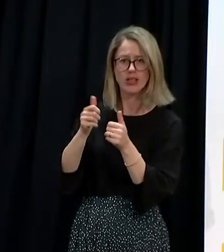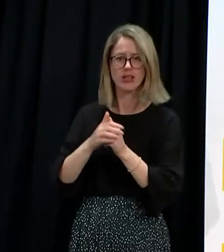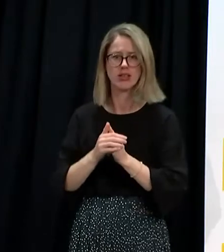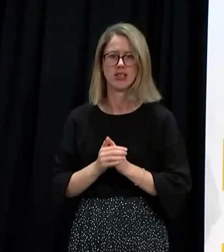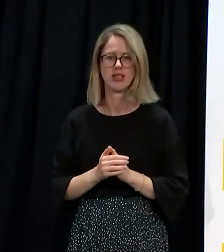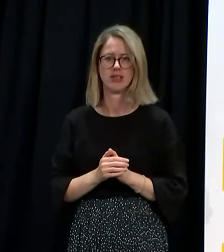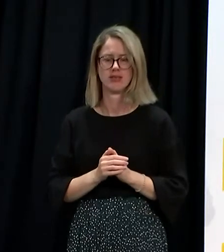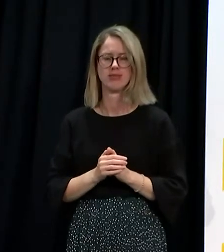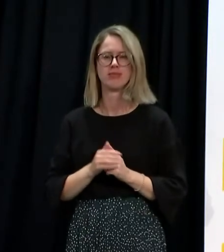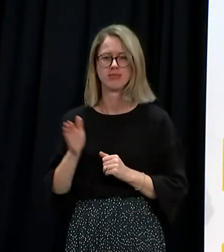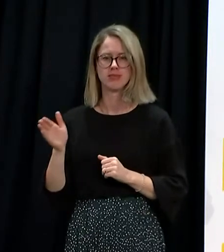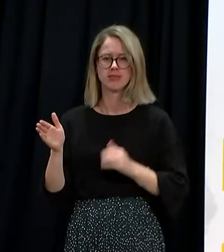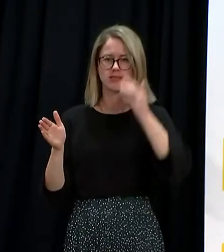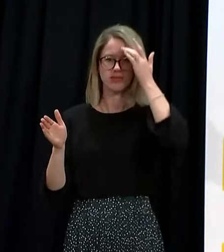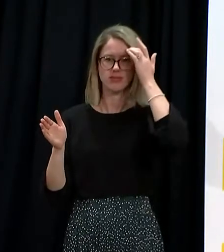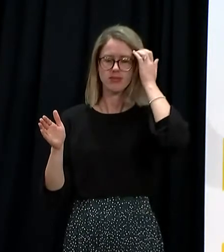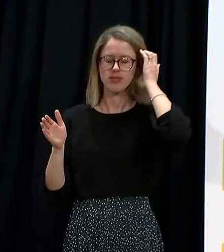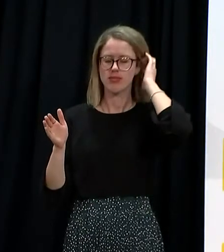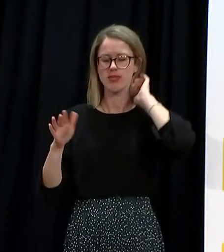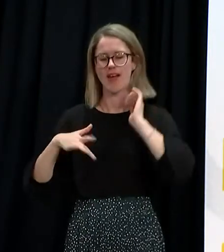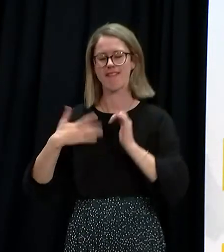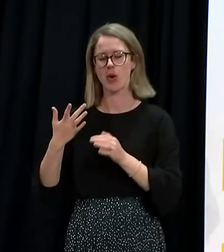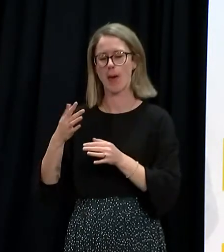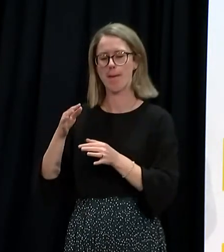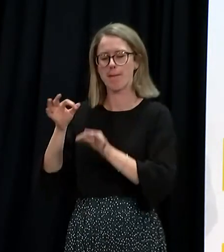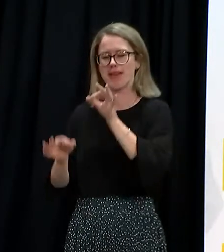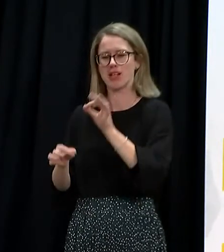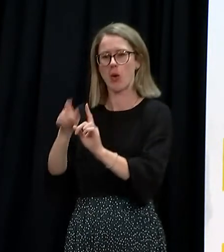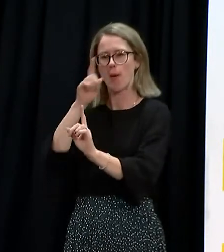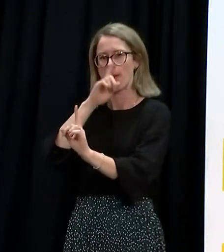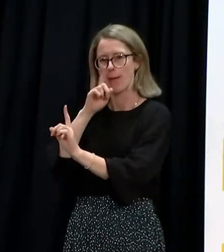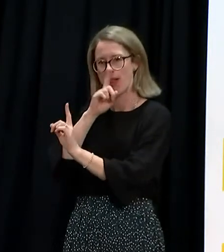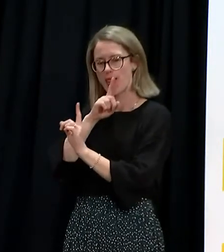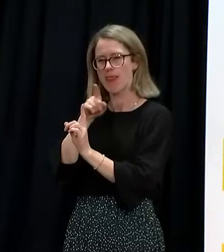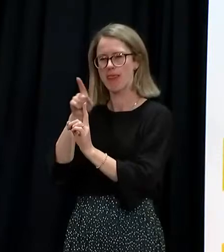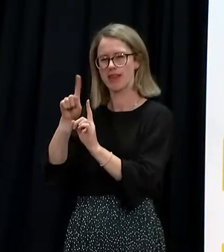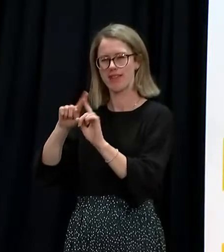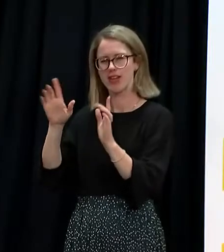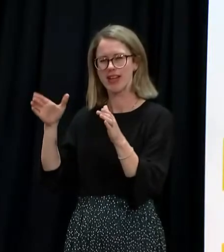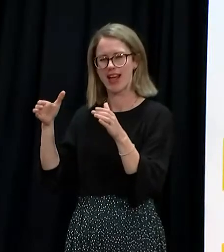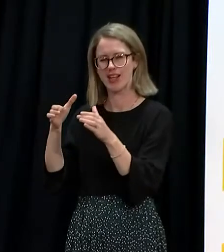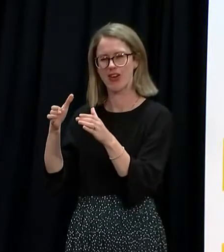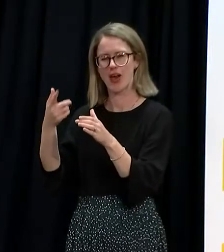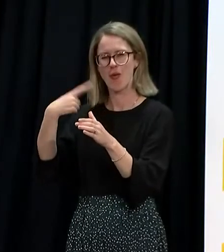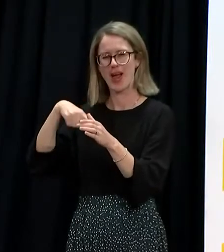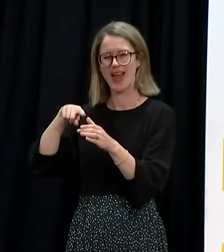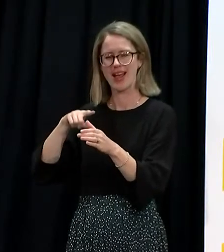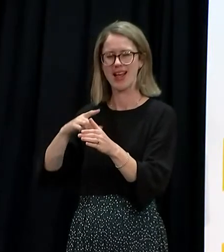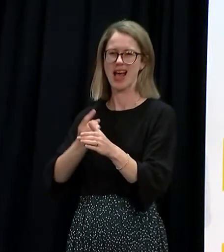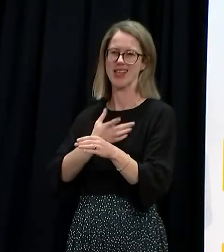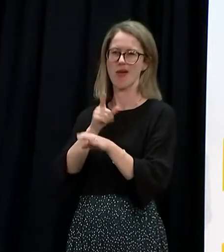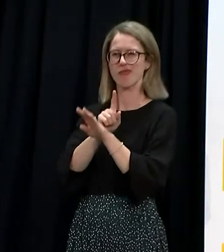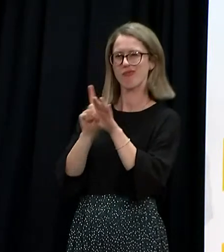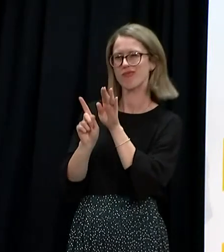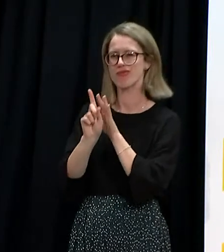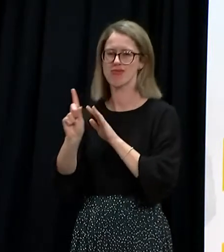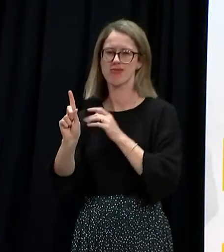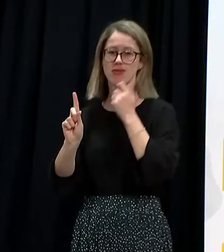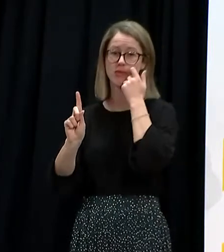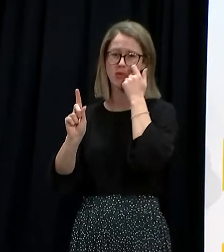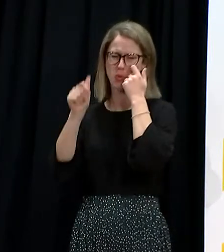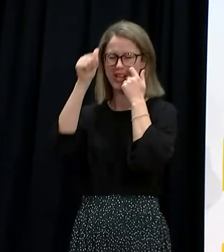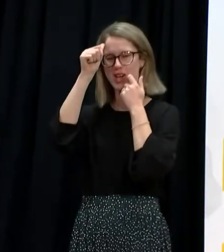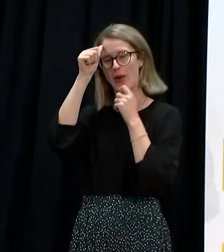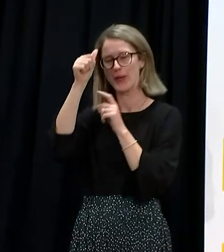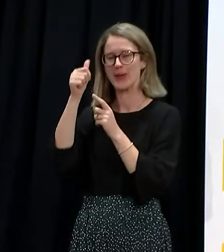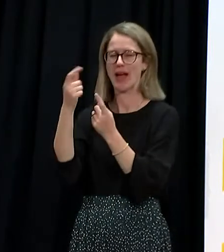I see politicians in a particular category. We put ourselves into this space. We